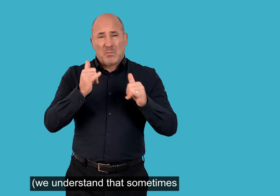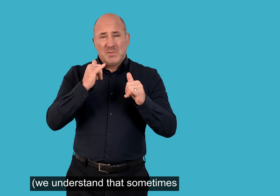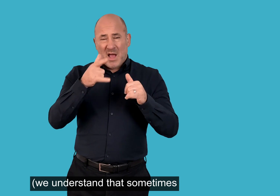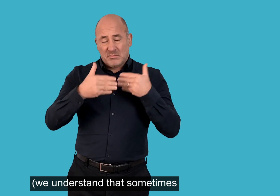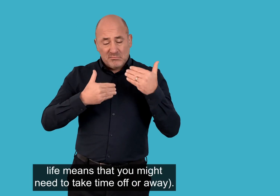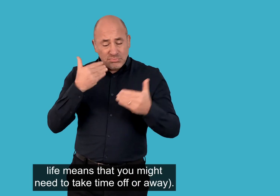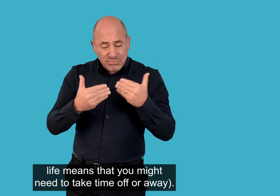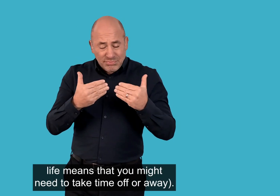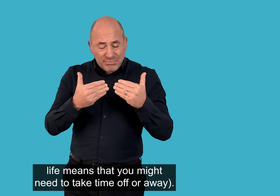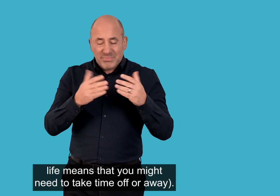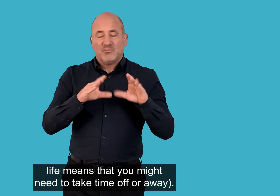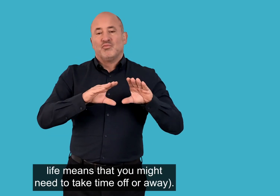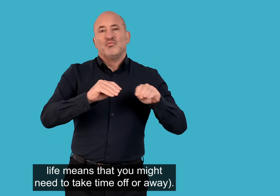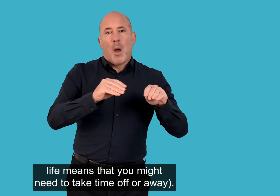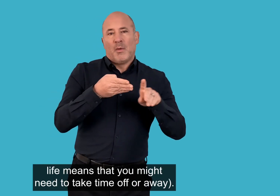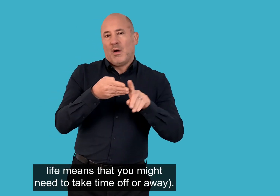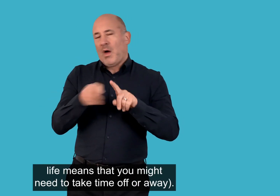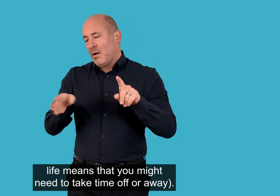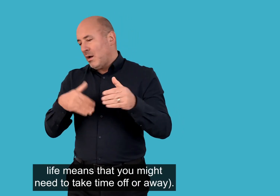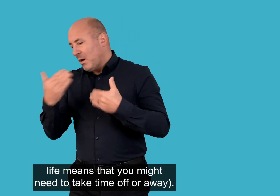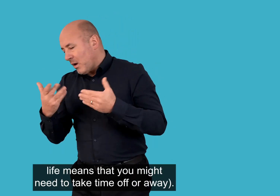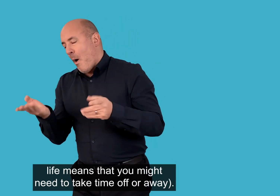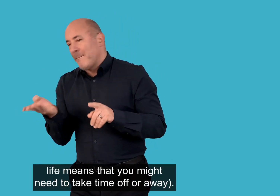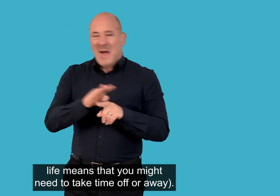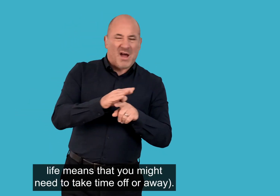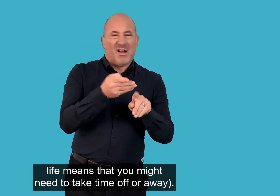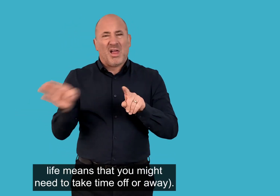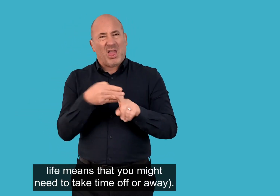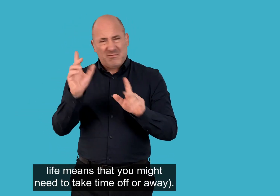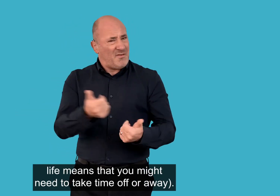sometimes life means that you might need to take time off or away.